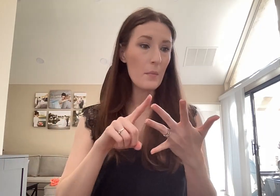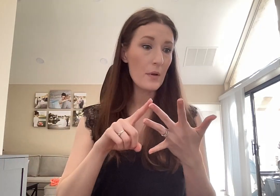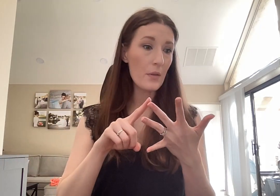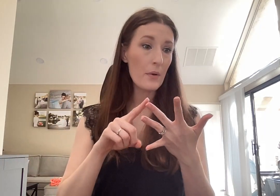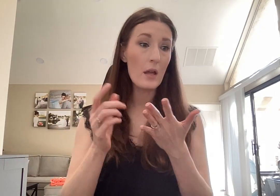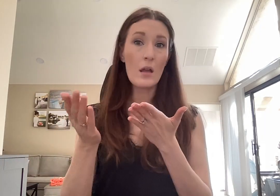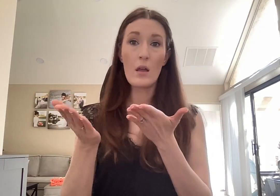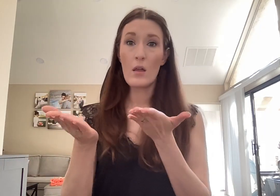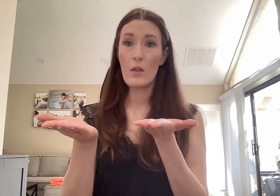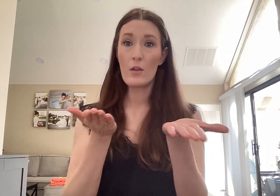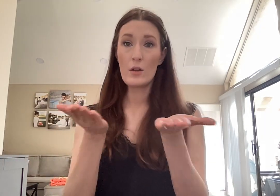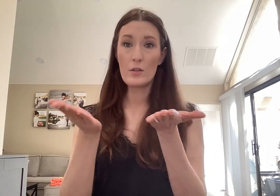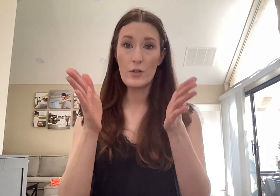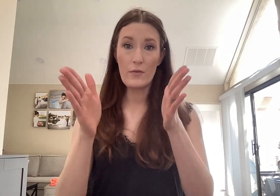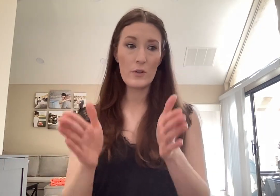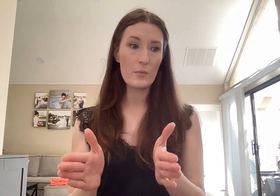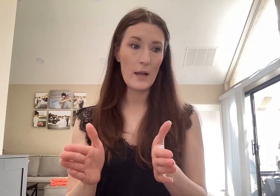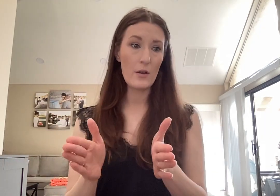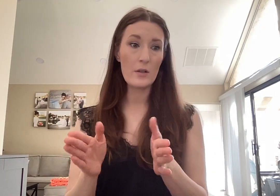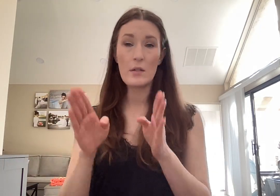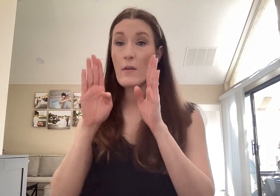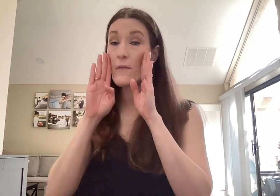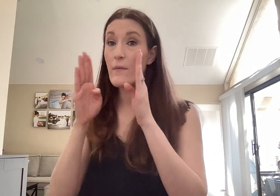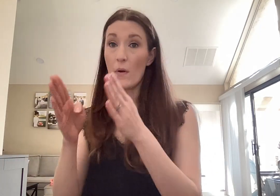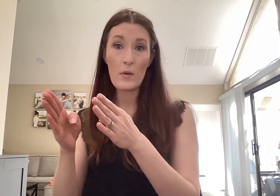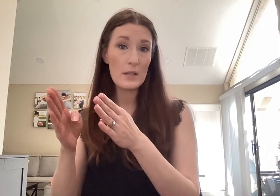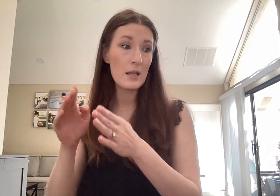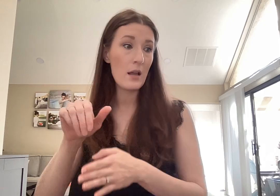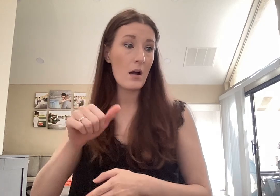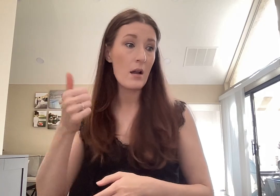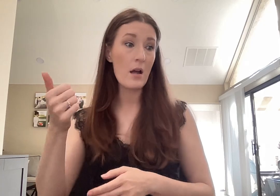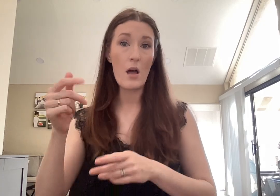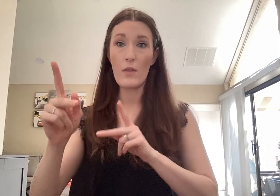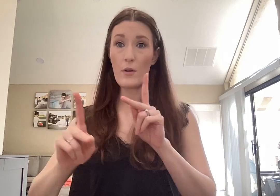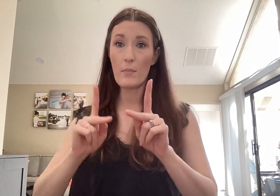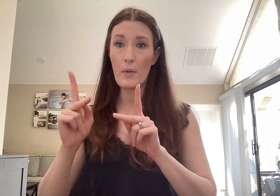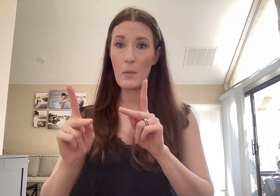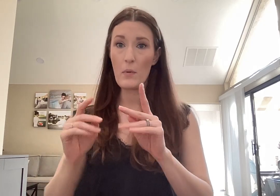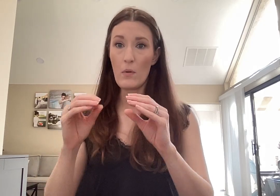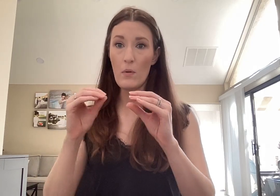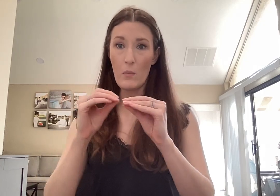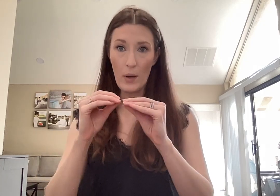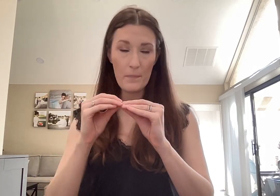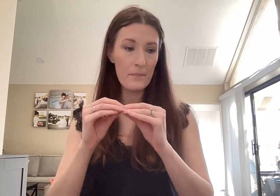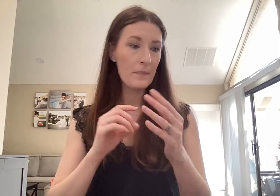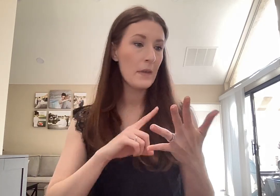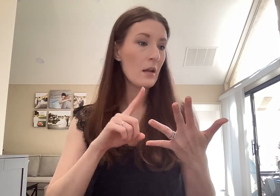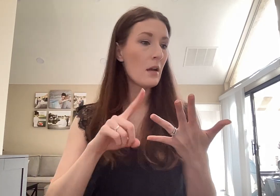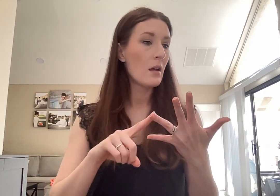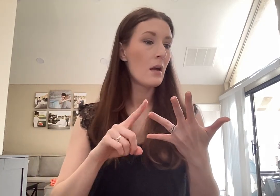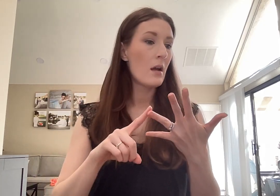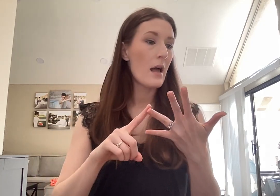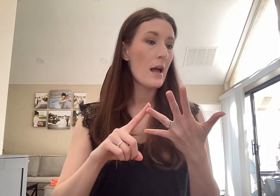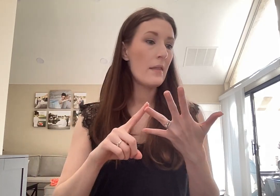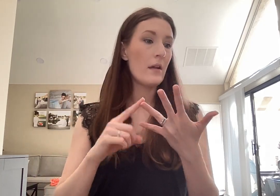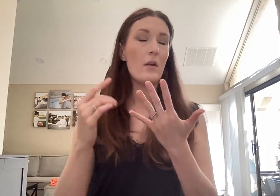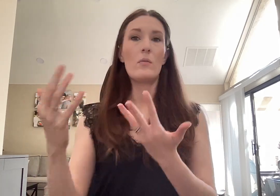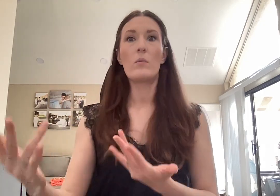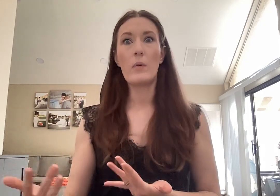Number 3, servers, waiters, focusing on other people more. And then